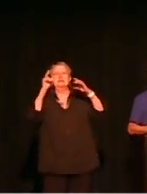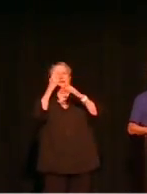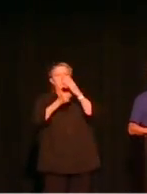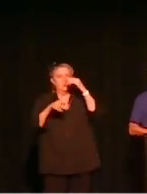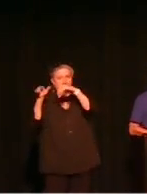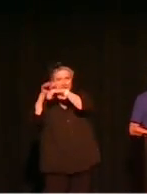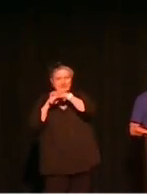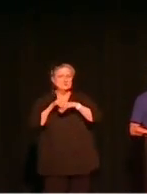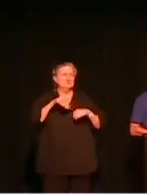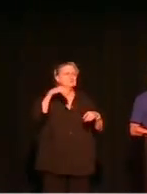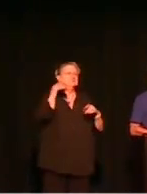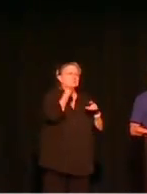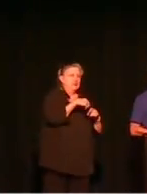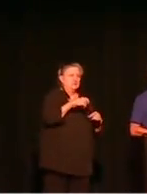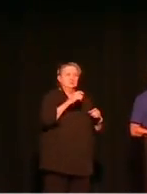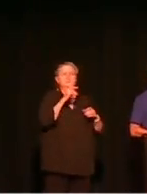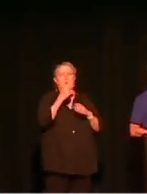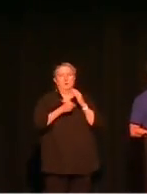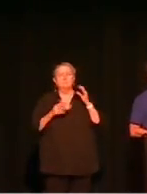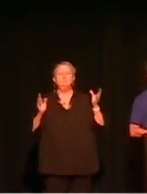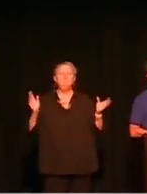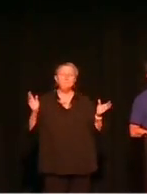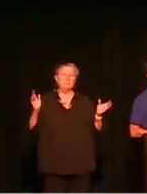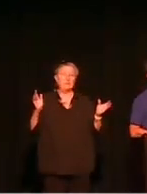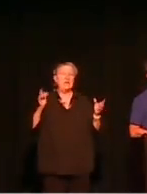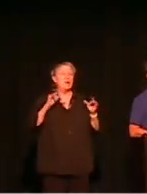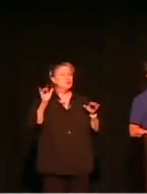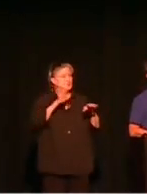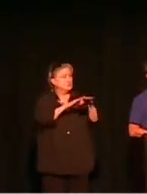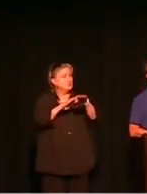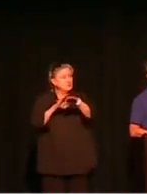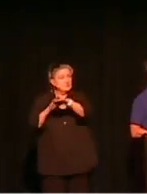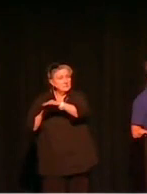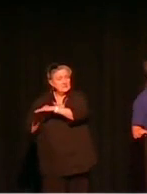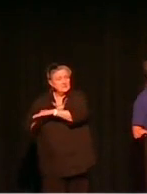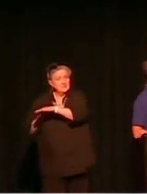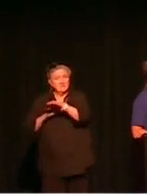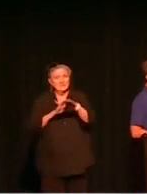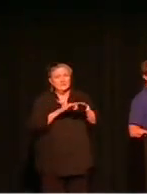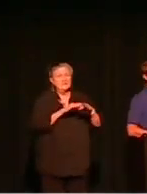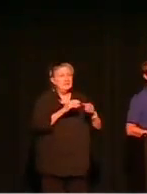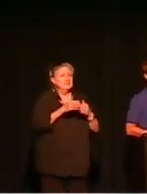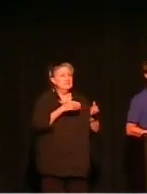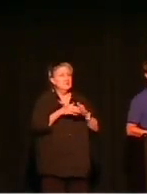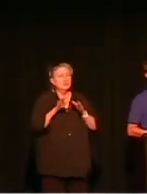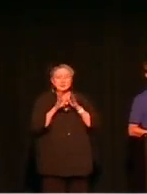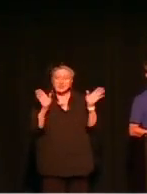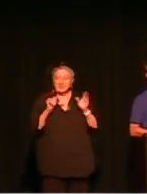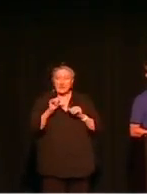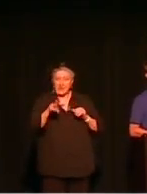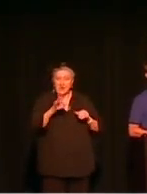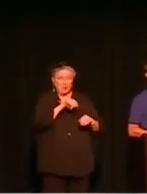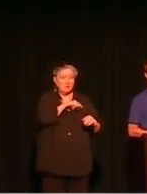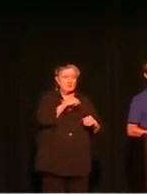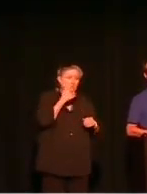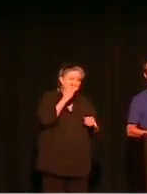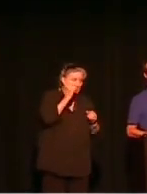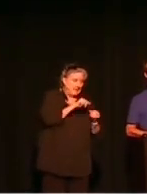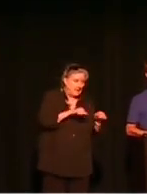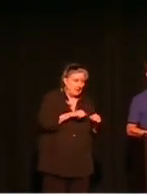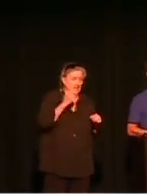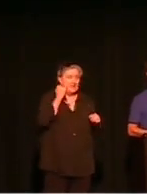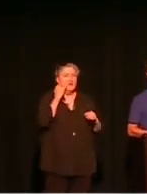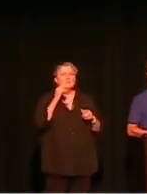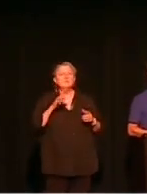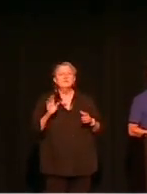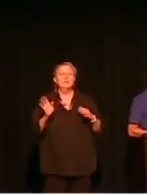both English and Spanish. And we're also cautioning people, even though general air quality may be good in an area, especially